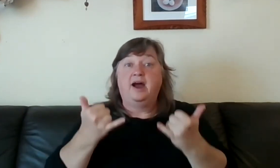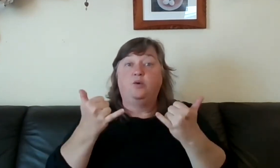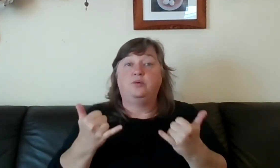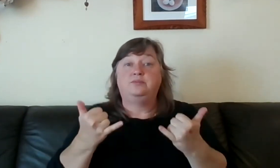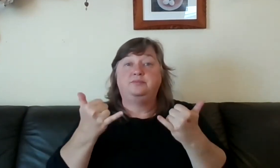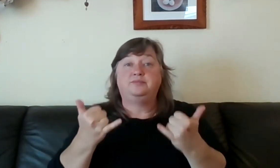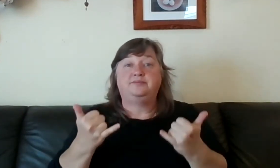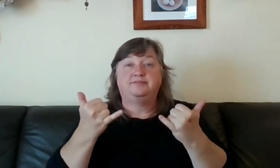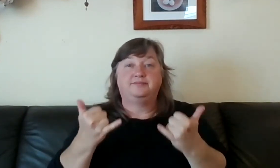Now.